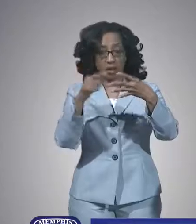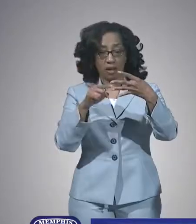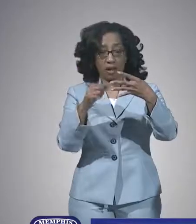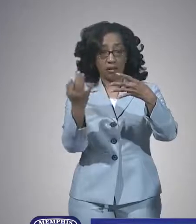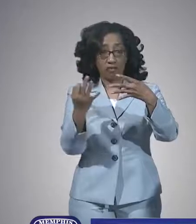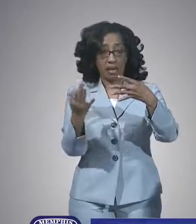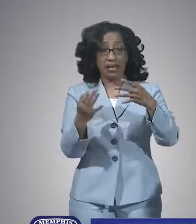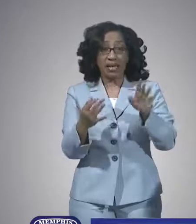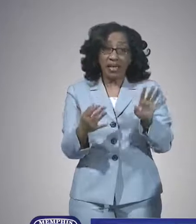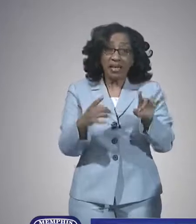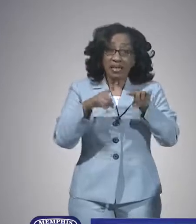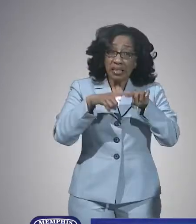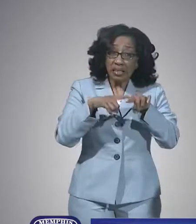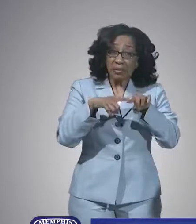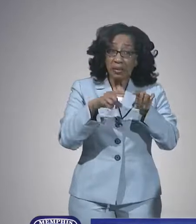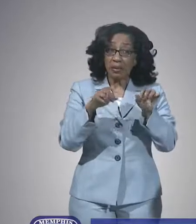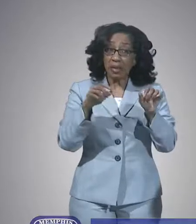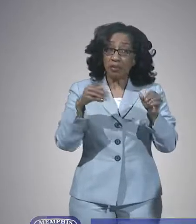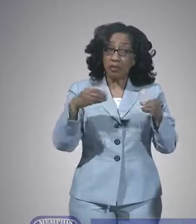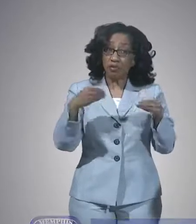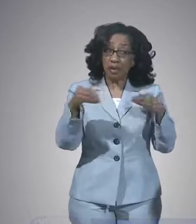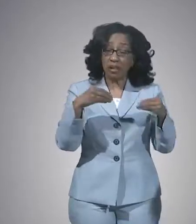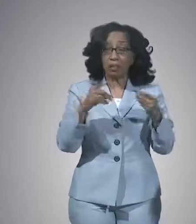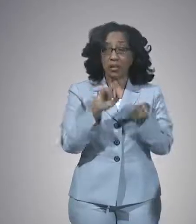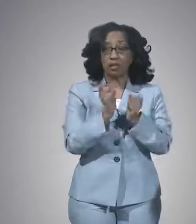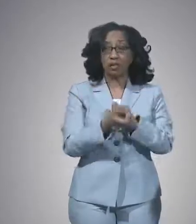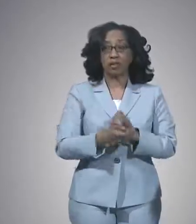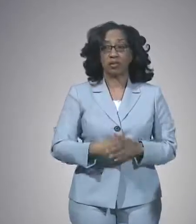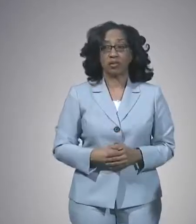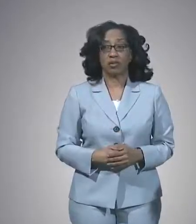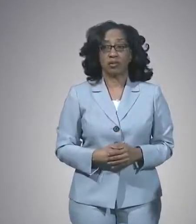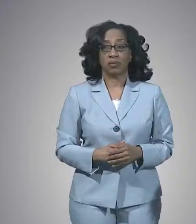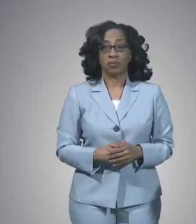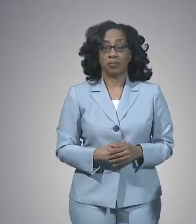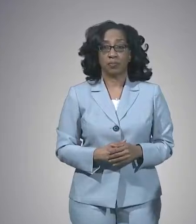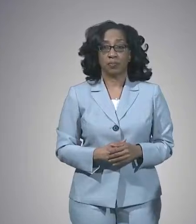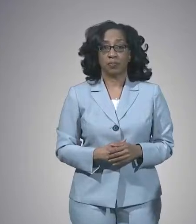conditions on the ground change. Sam Hardiman.